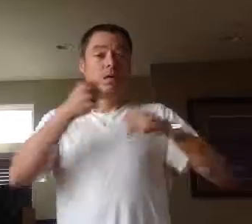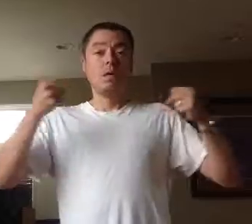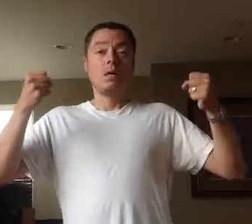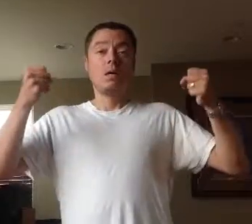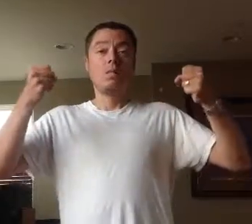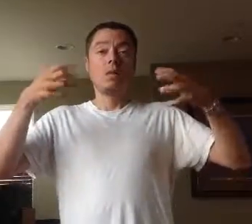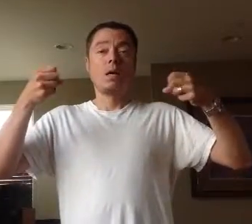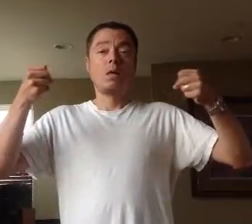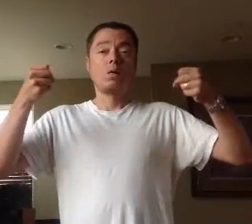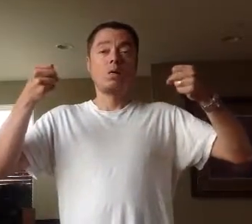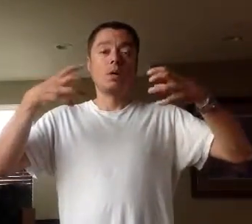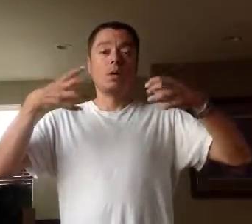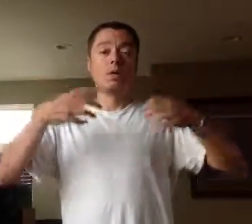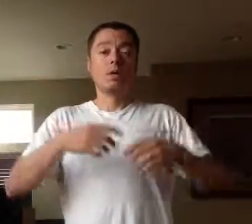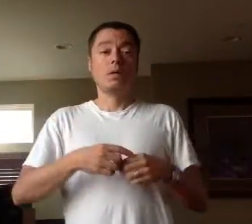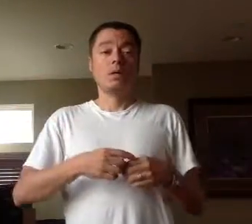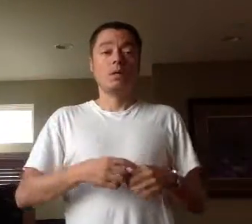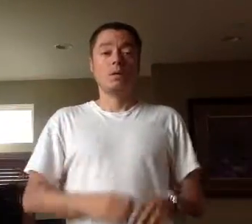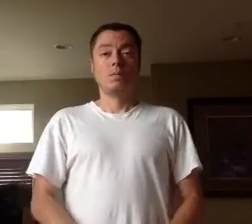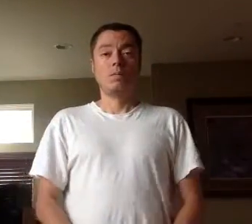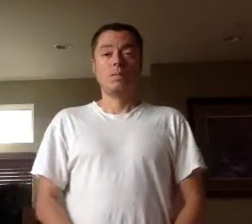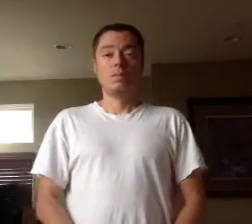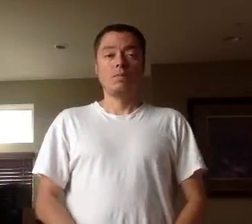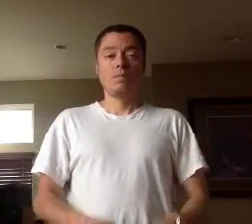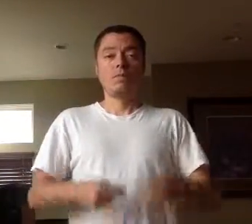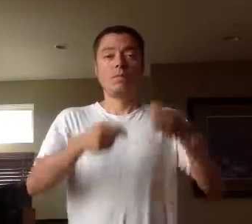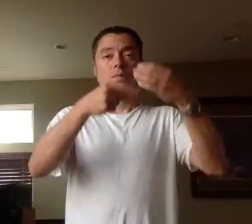Microwave. Drop down box.